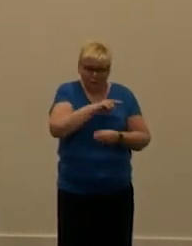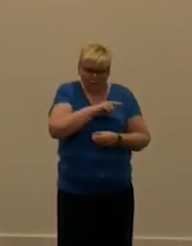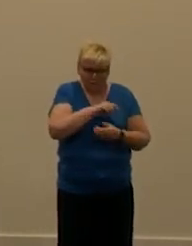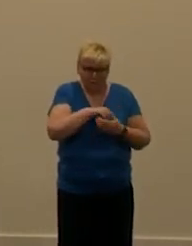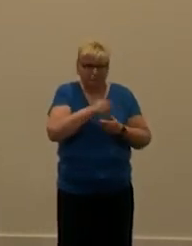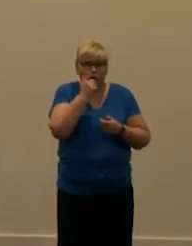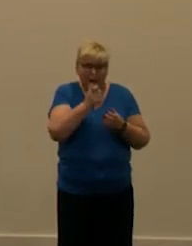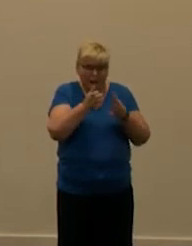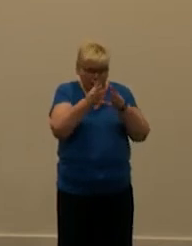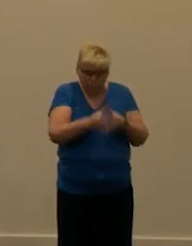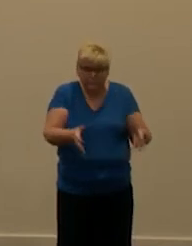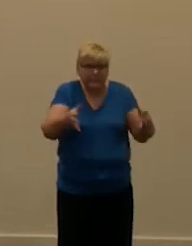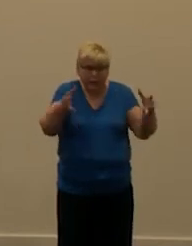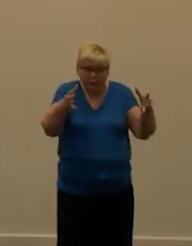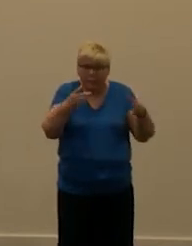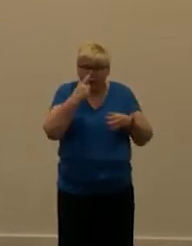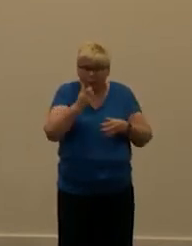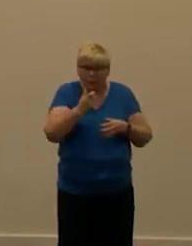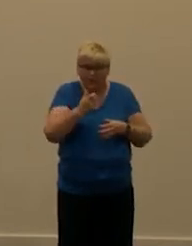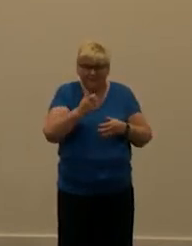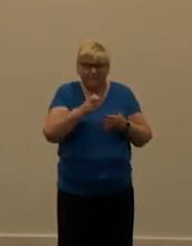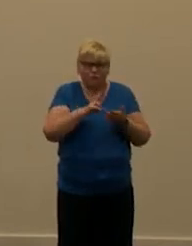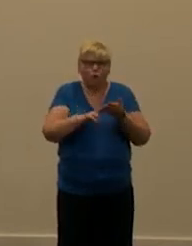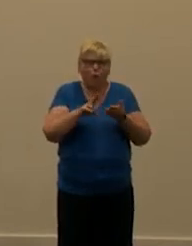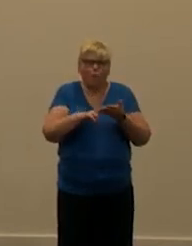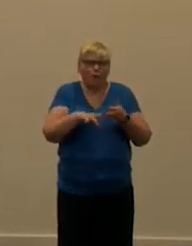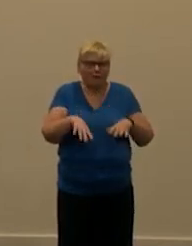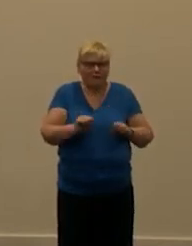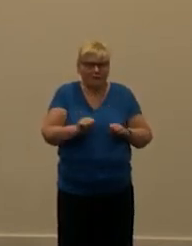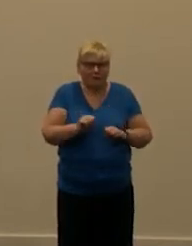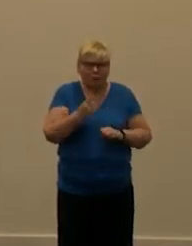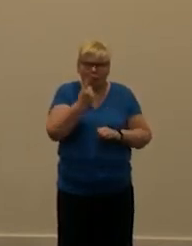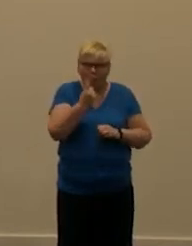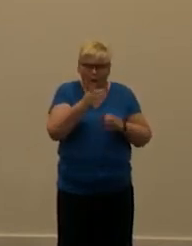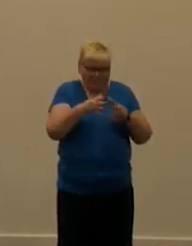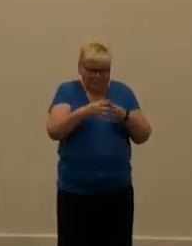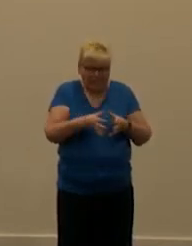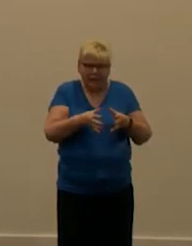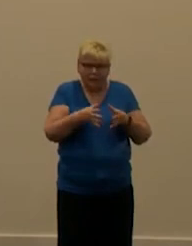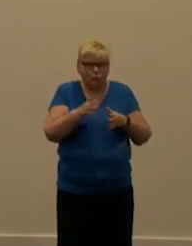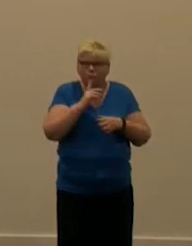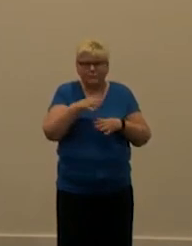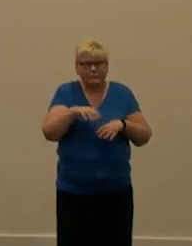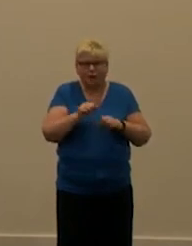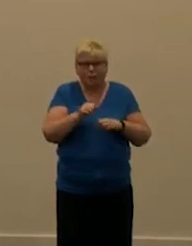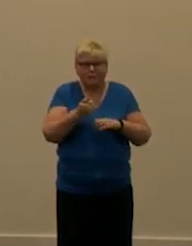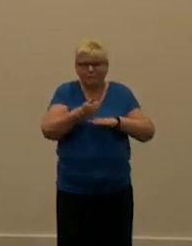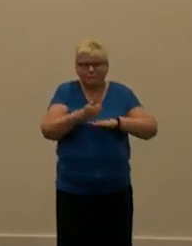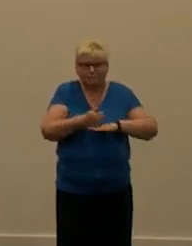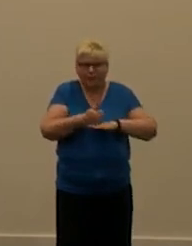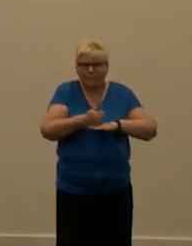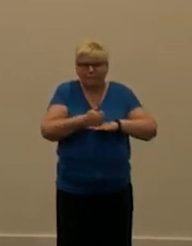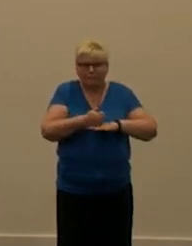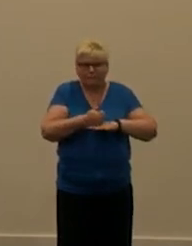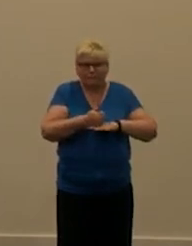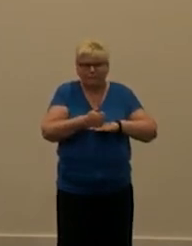can scale up. Each Virtual Wan Hub, normally you are starting with one scale unit. This is the minimum of speed,